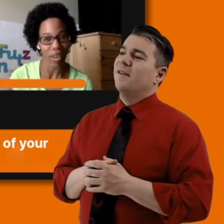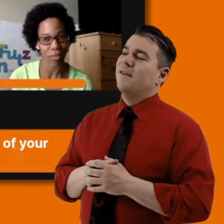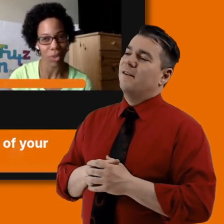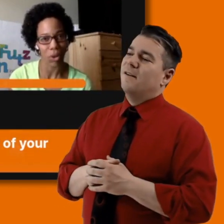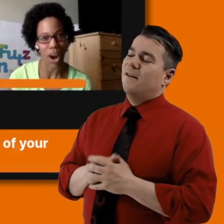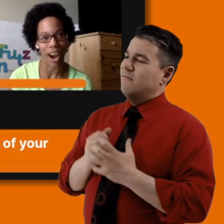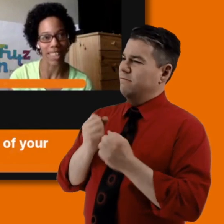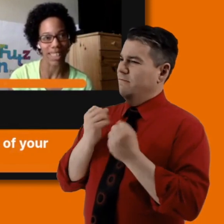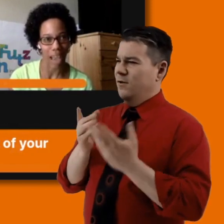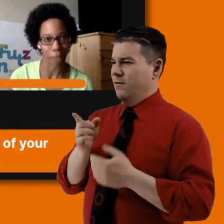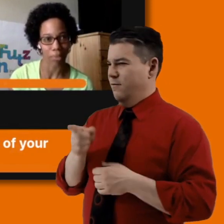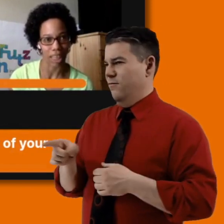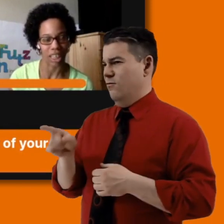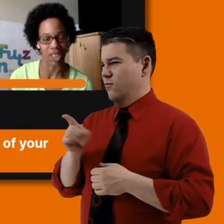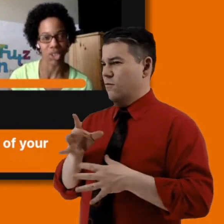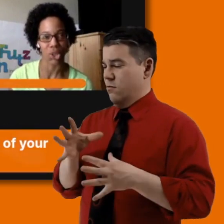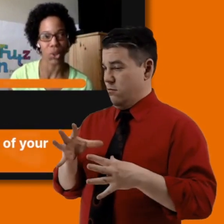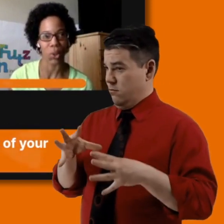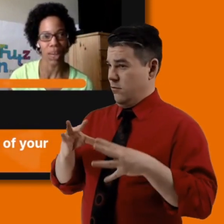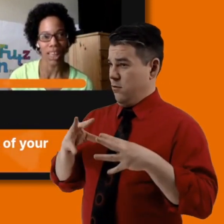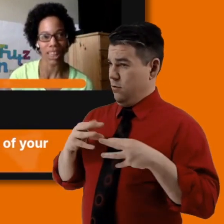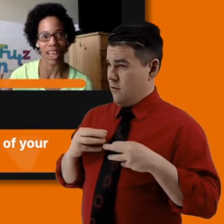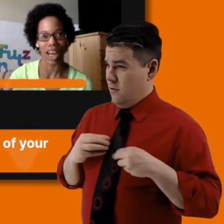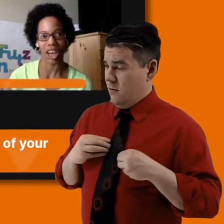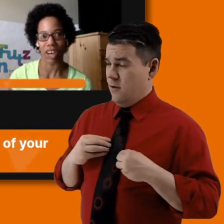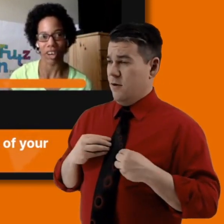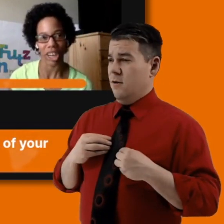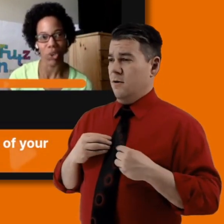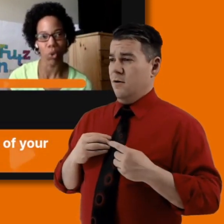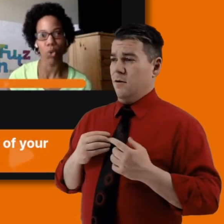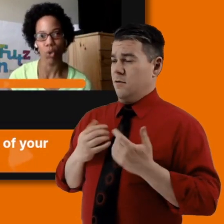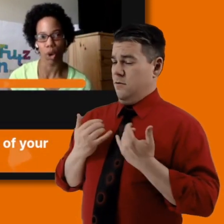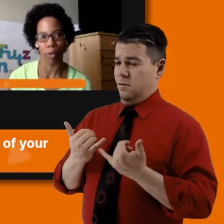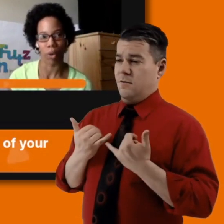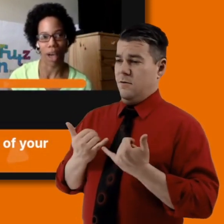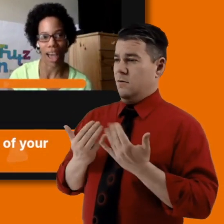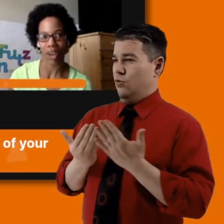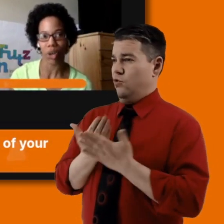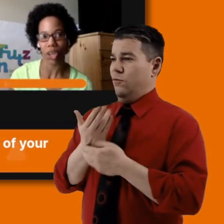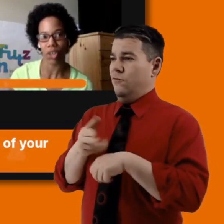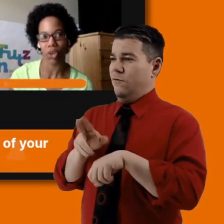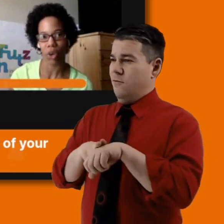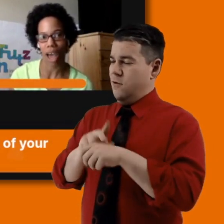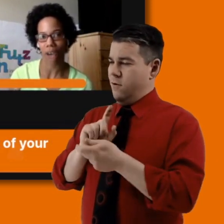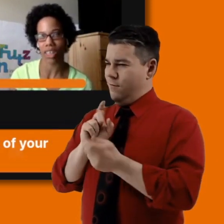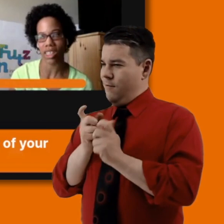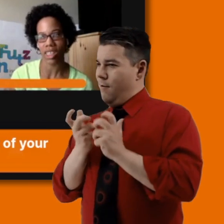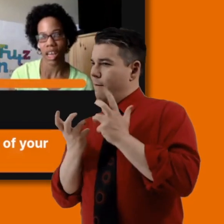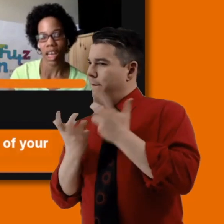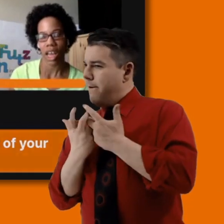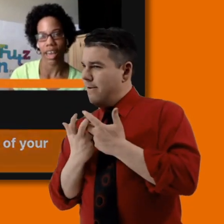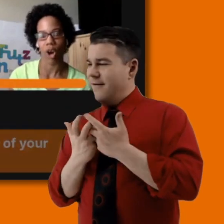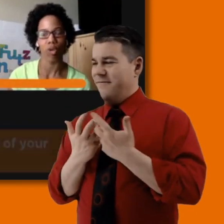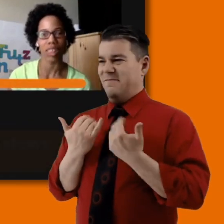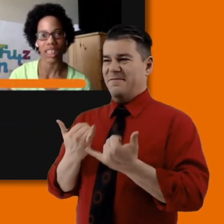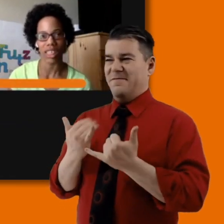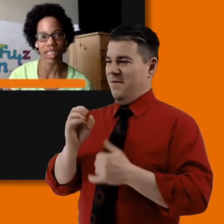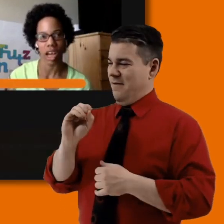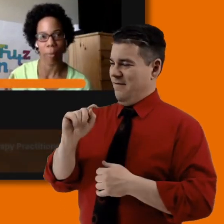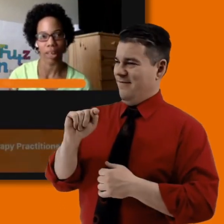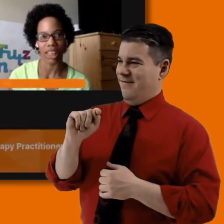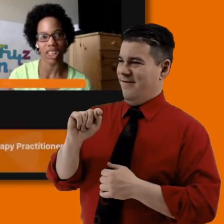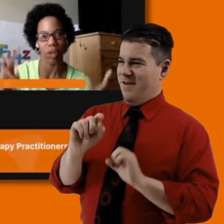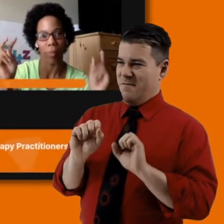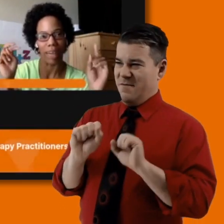lot of you are adapting to the current new normal. How does an